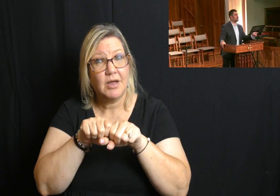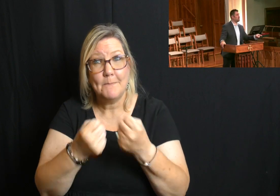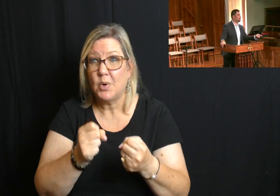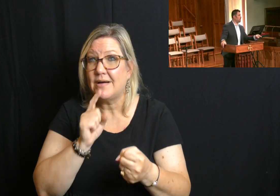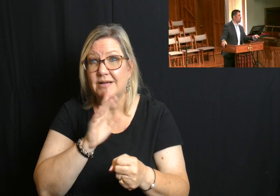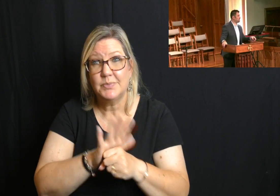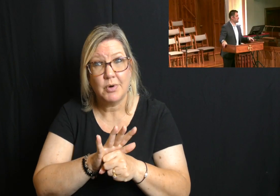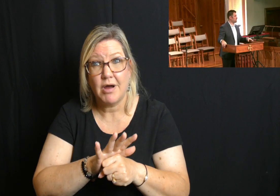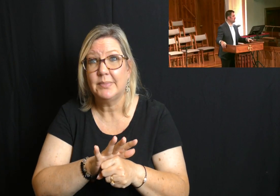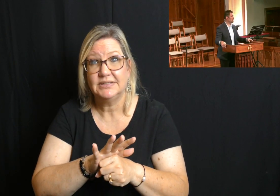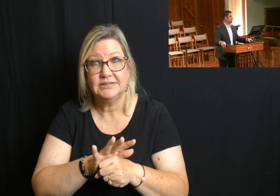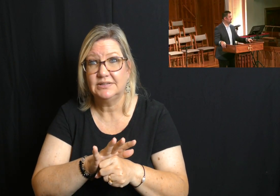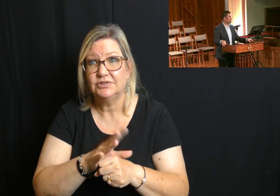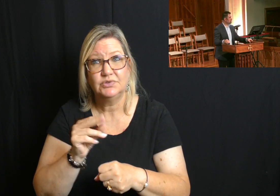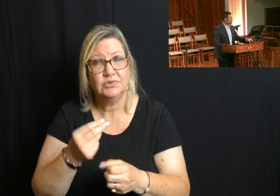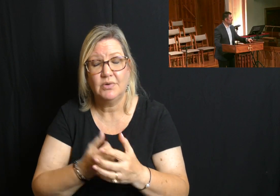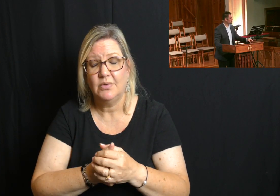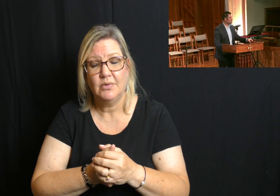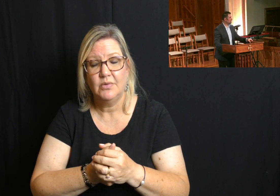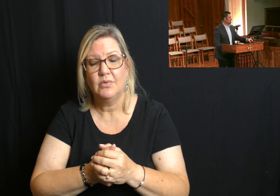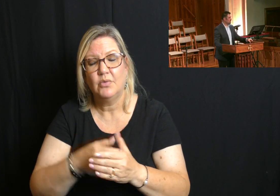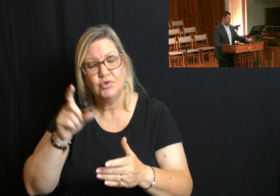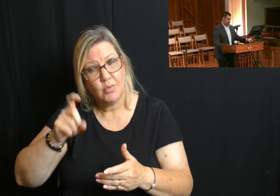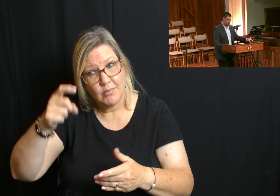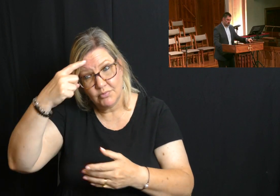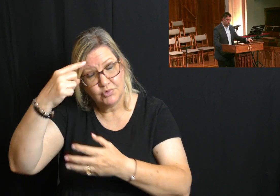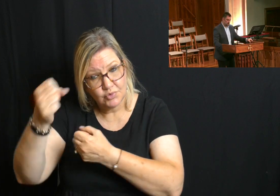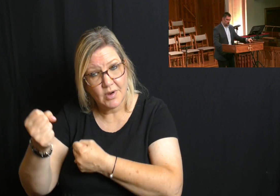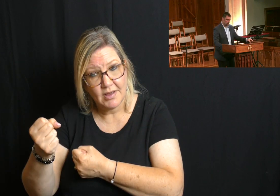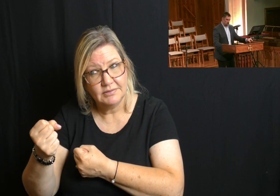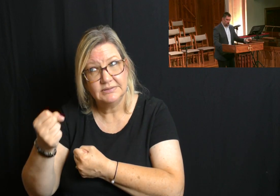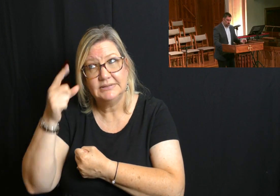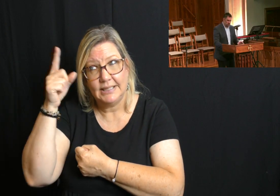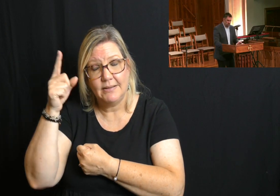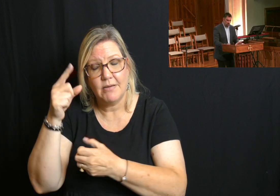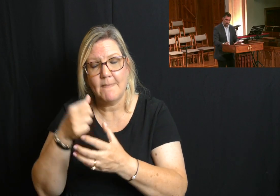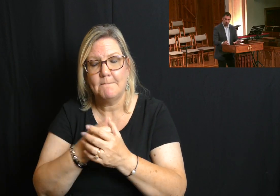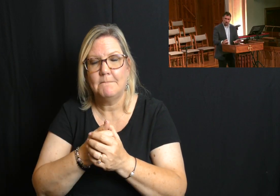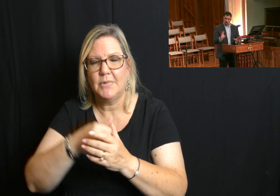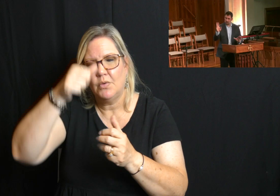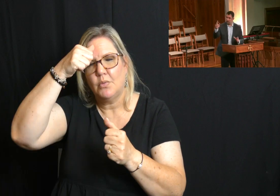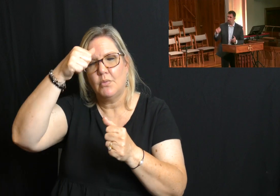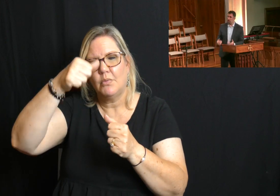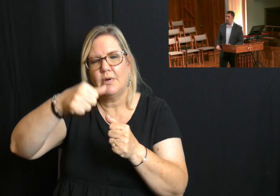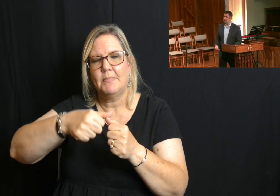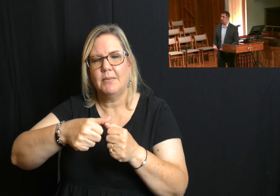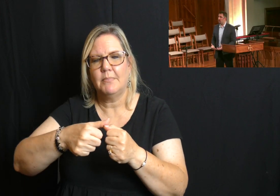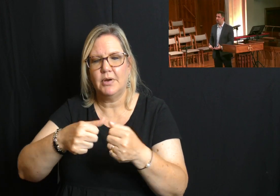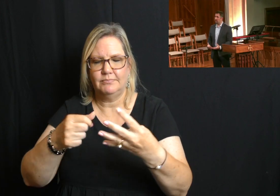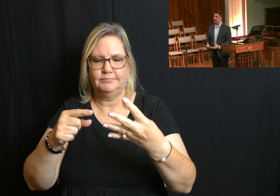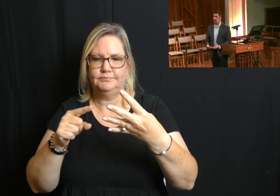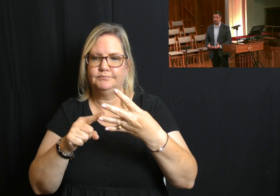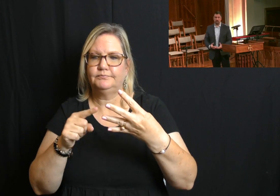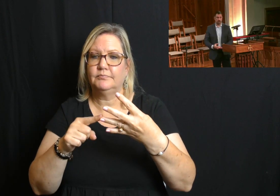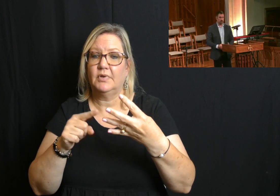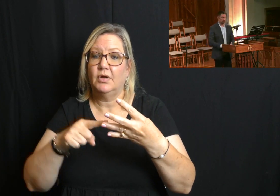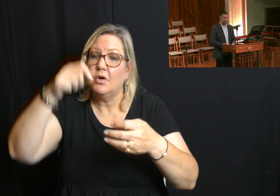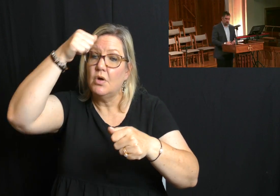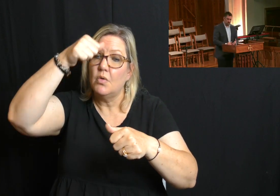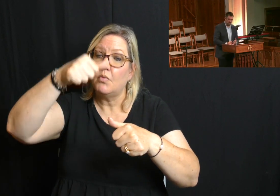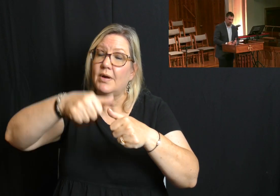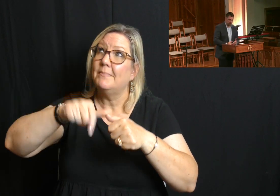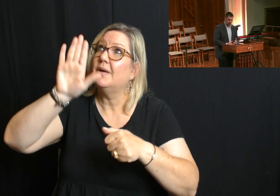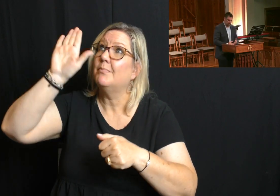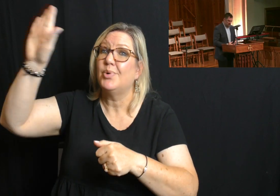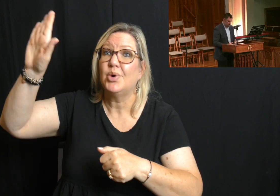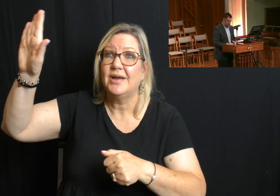God that fulfills promises. So trust. Trust in Him. Remember, number three, remember His perfect love.